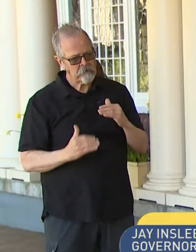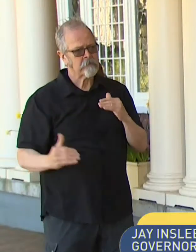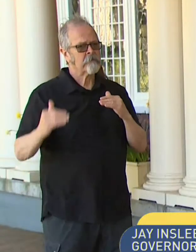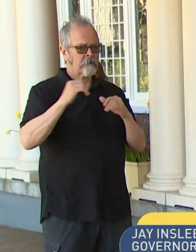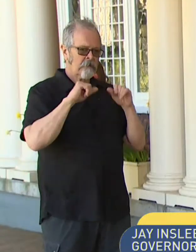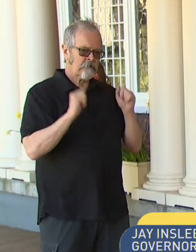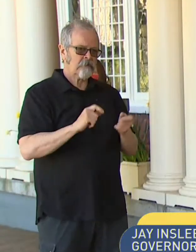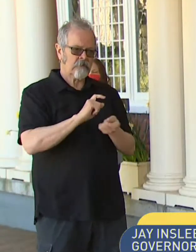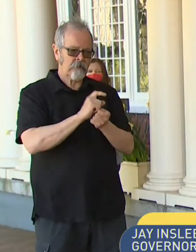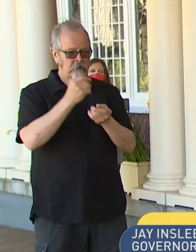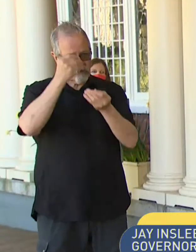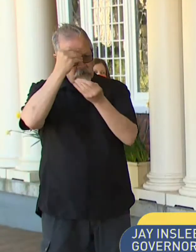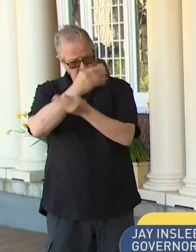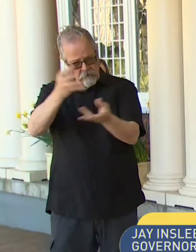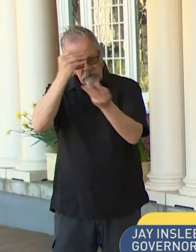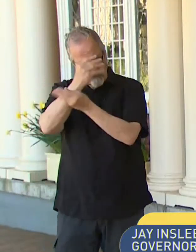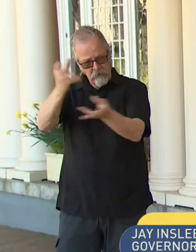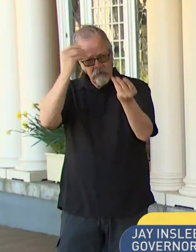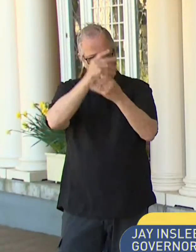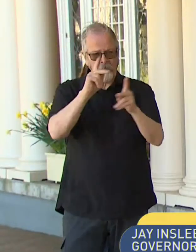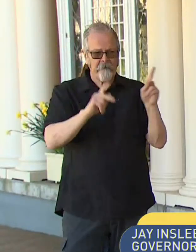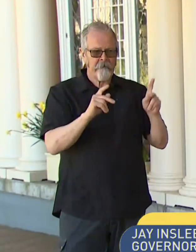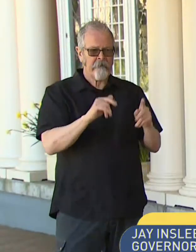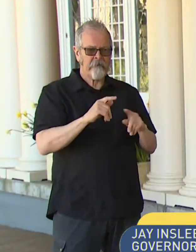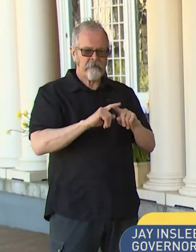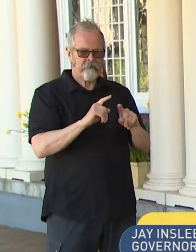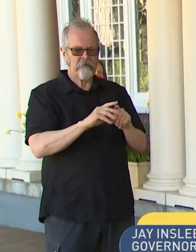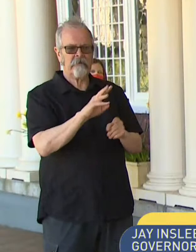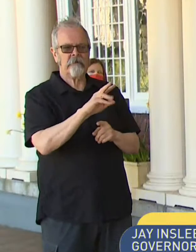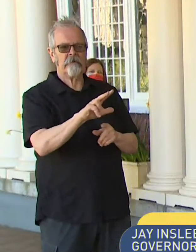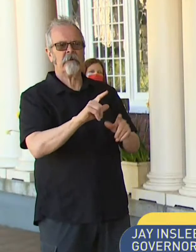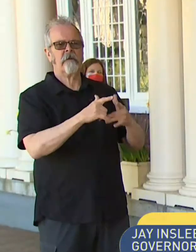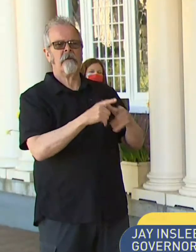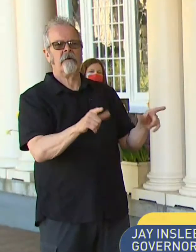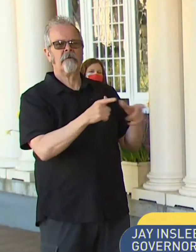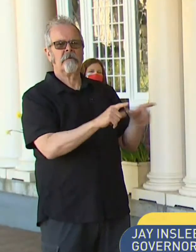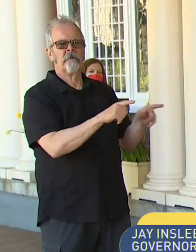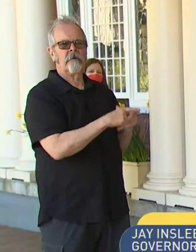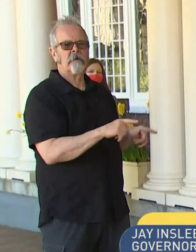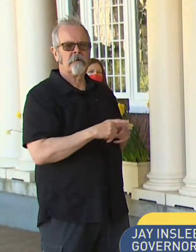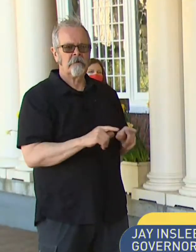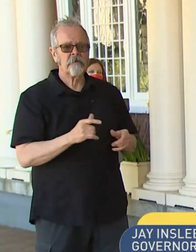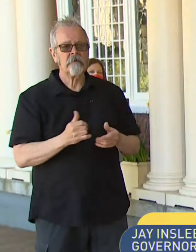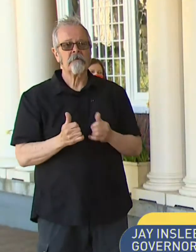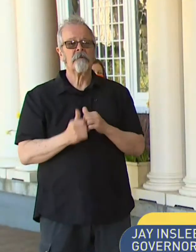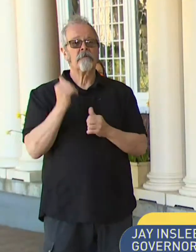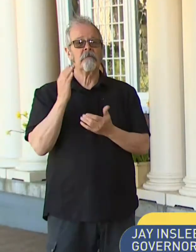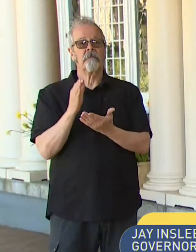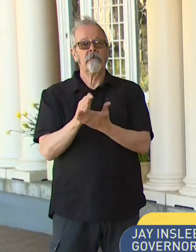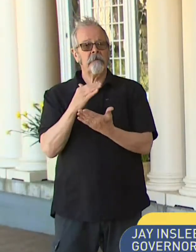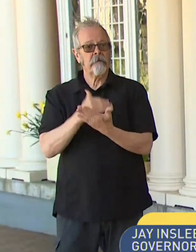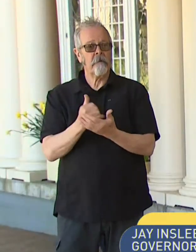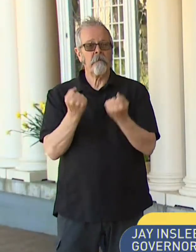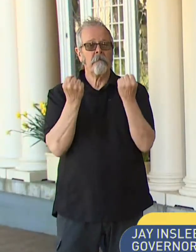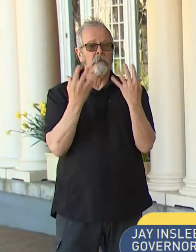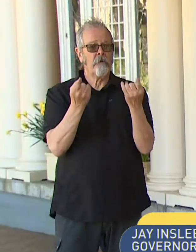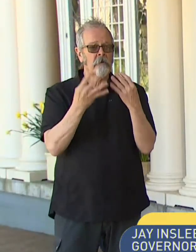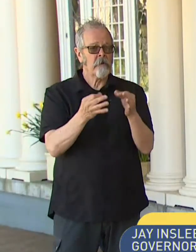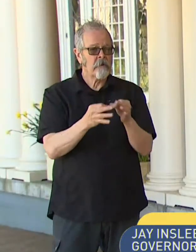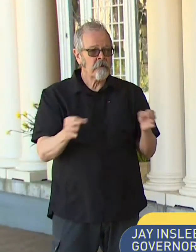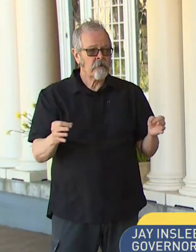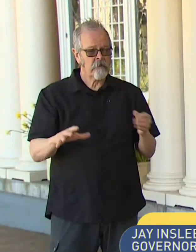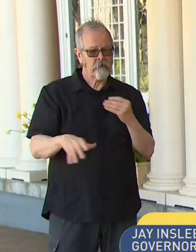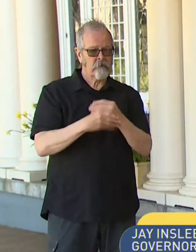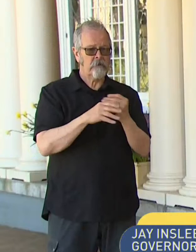information to people. We're now in 32 languages. We are doubling our budget. We're doing it in multiple languages. We're adding channels in the